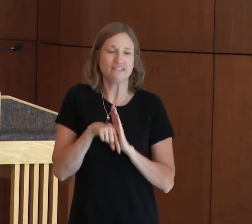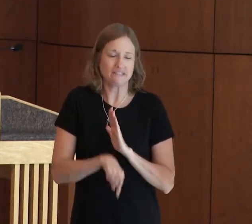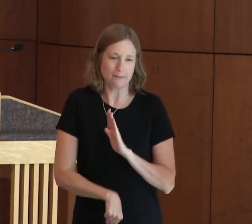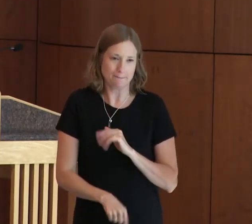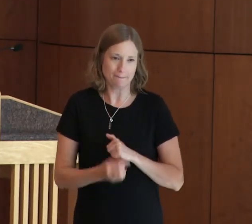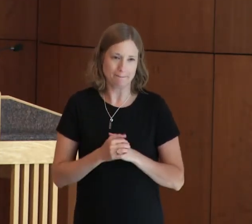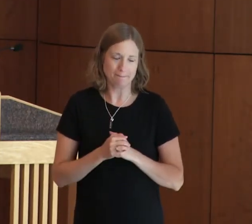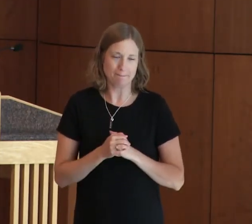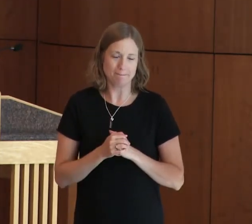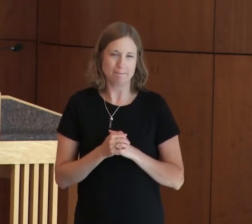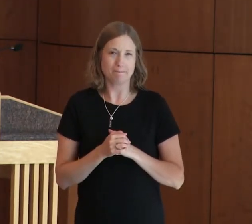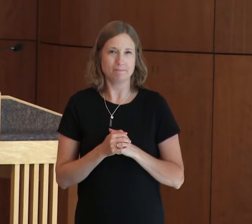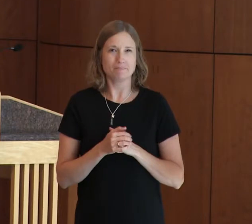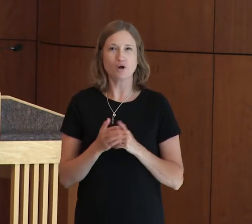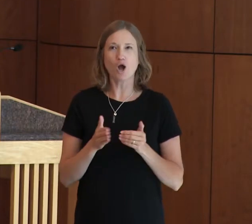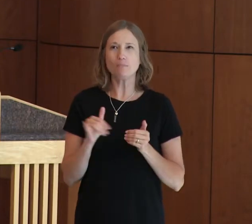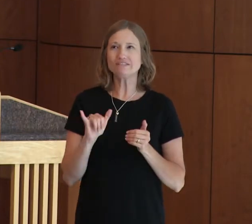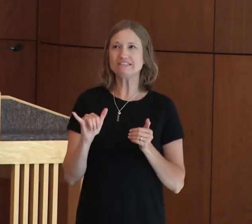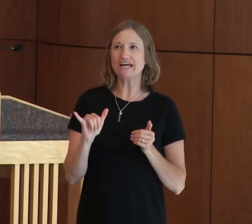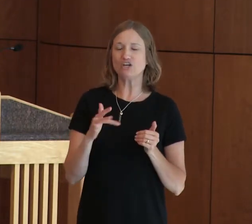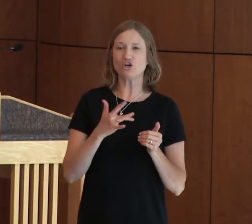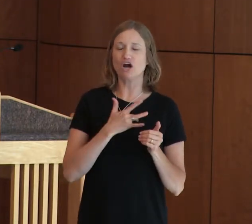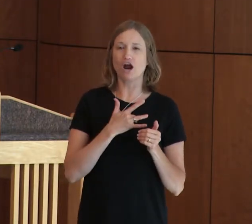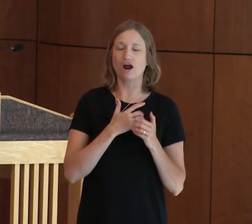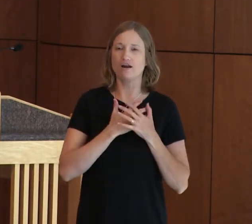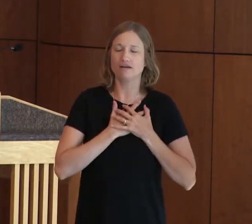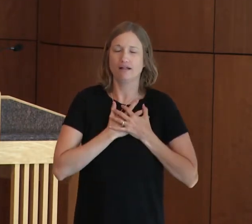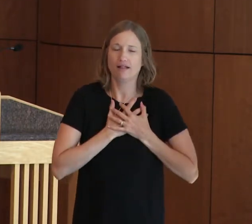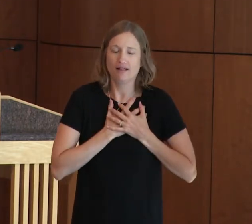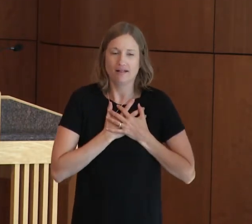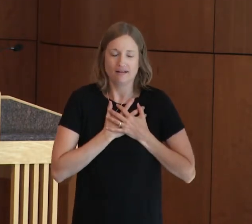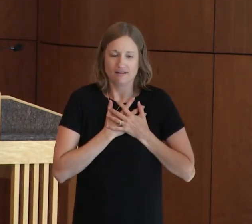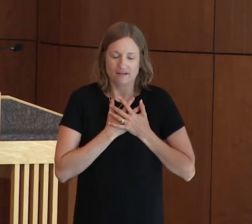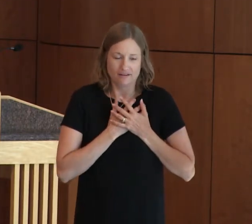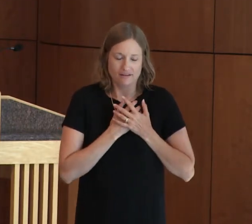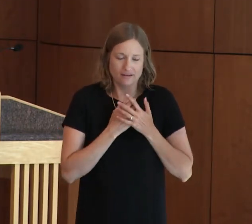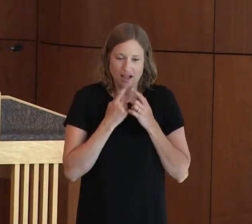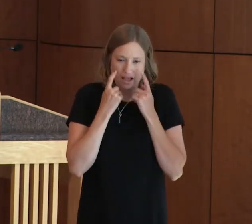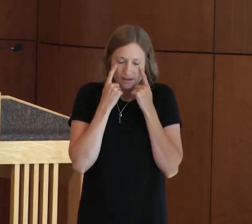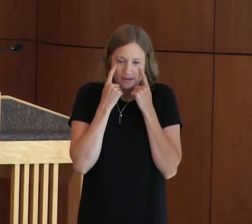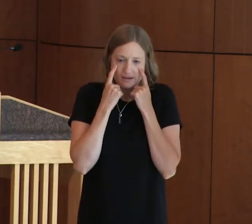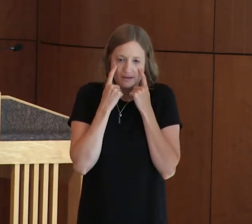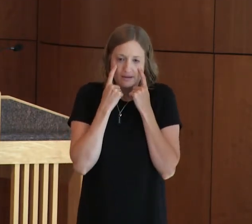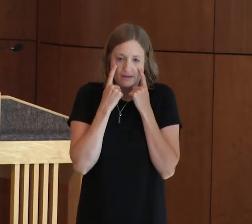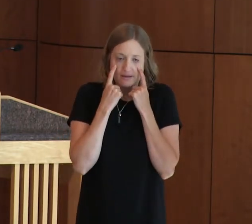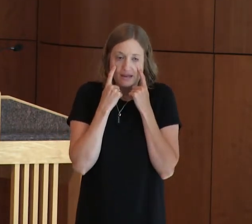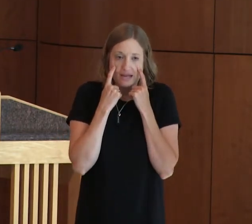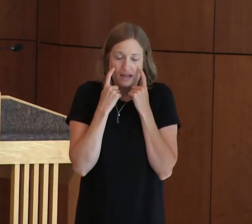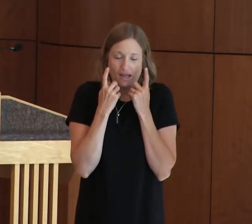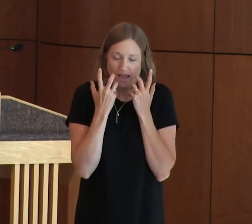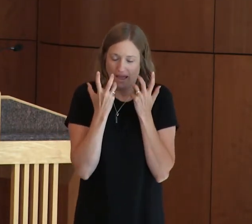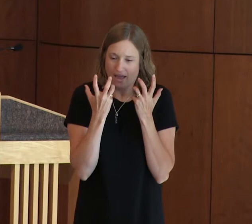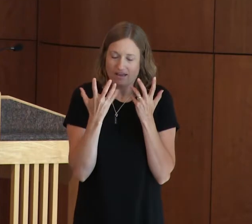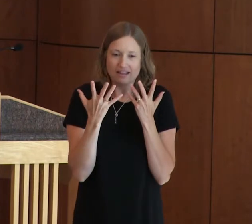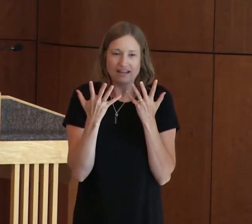It's almost like our heart can skip beats. Tears can develop in our eyes, ready to come out when